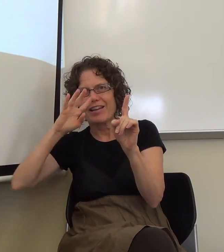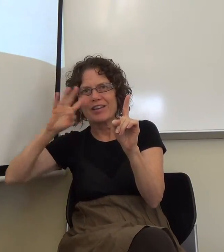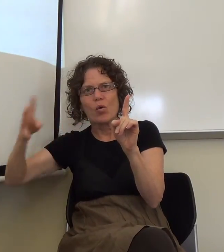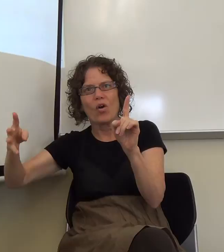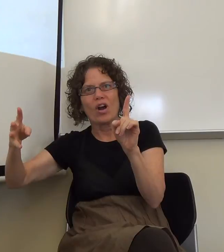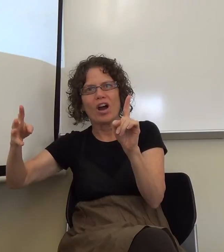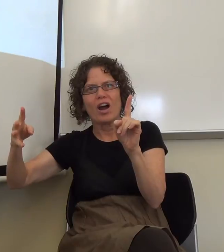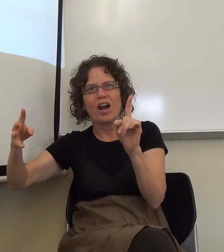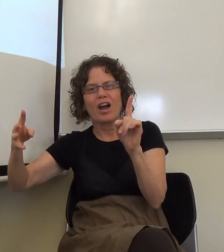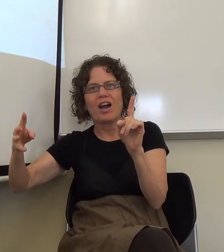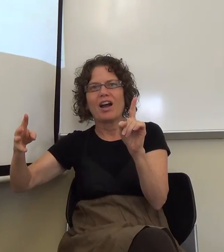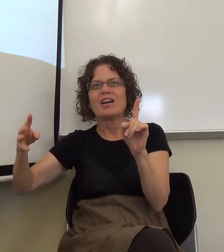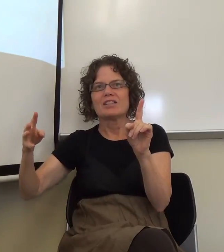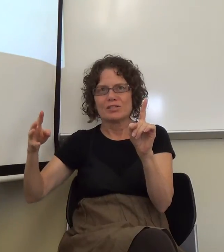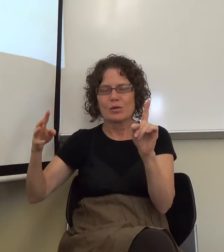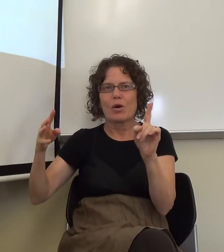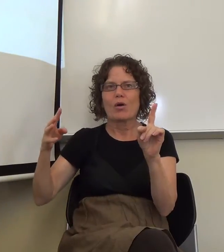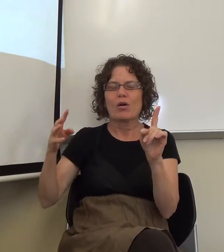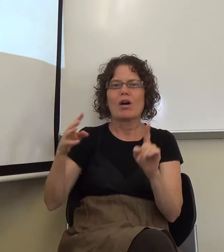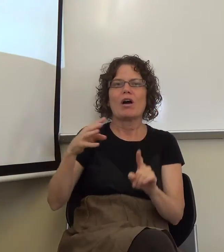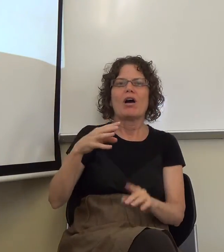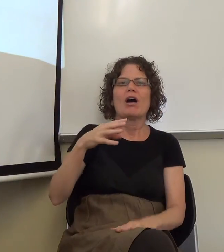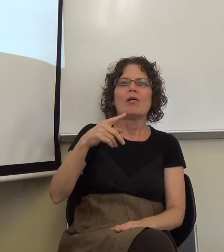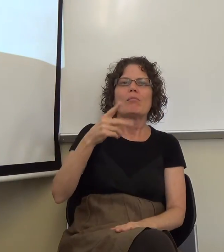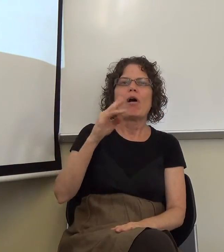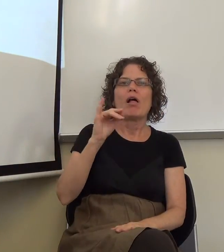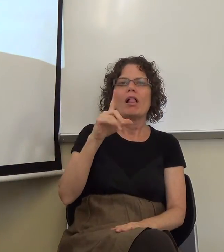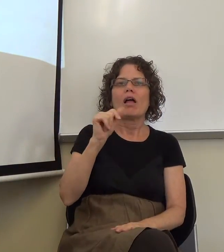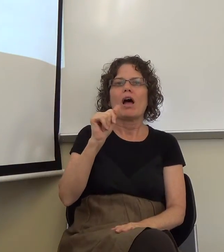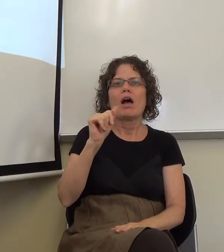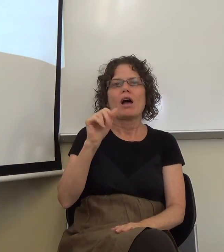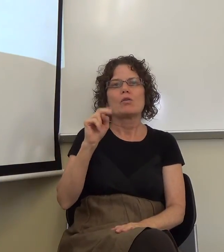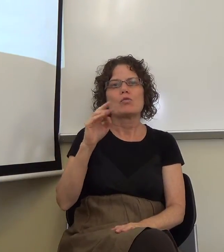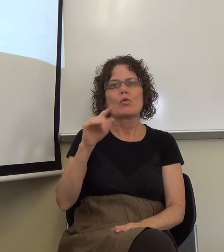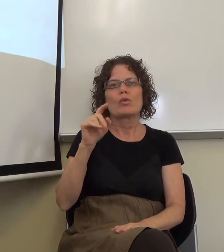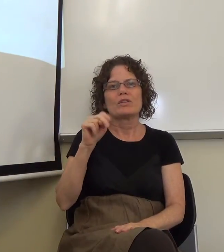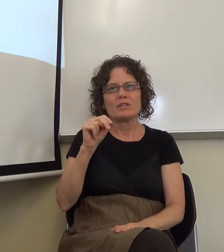of move you. Paula Norton has told me that she actually has seen